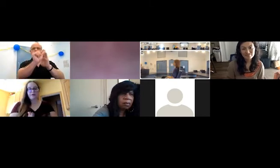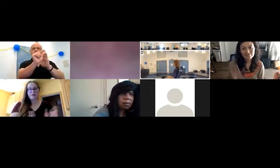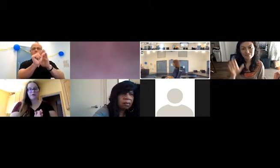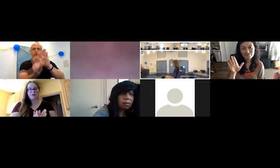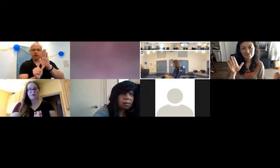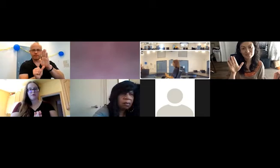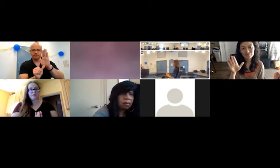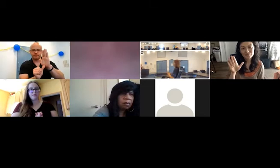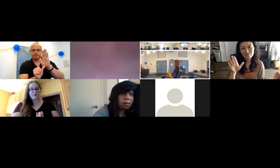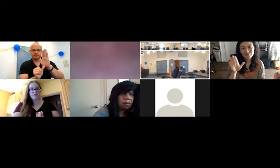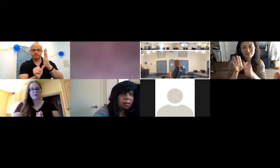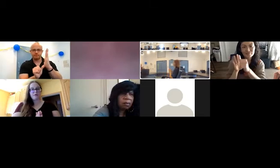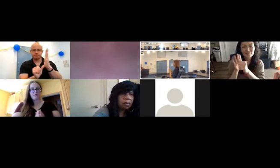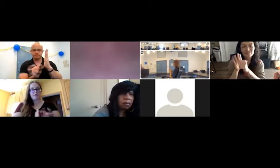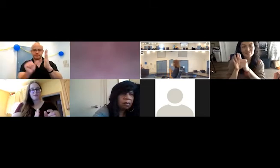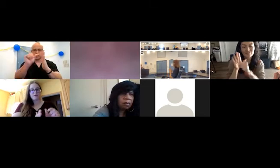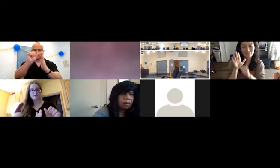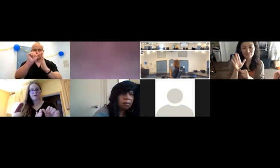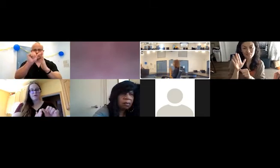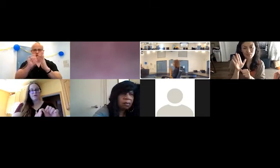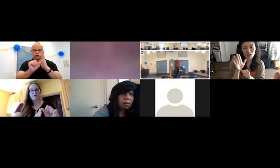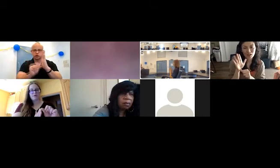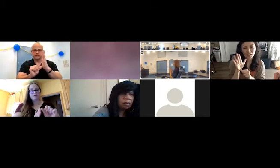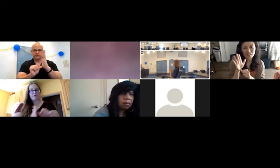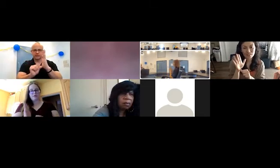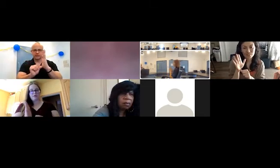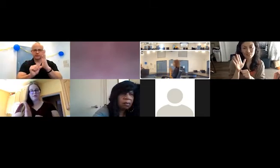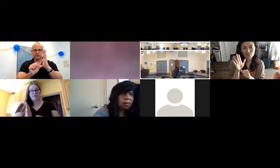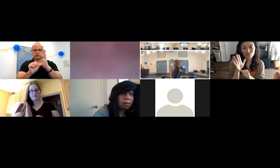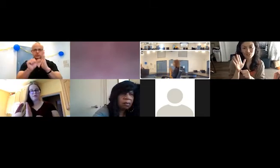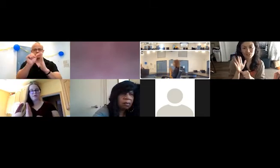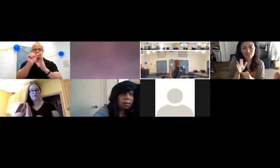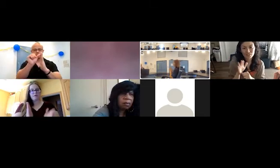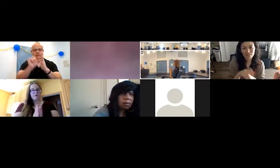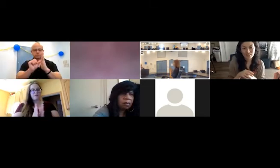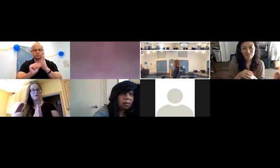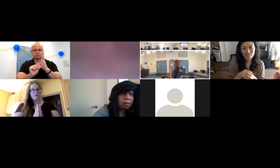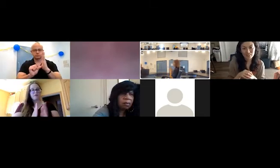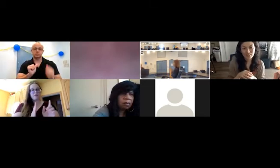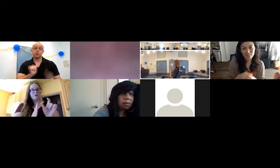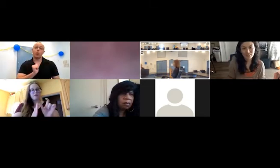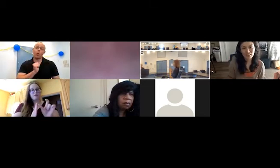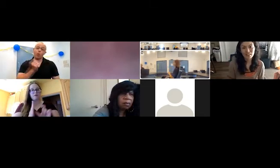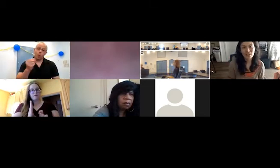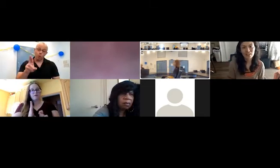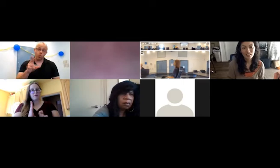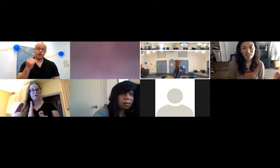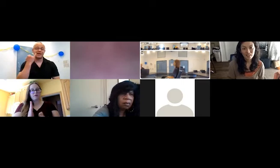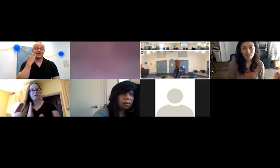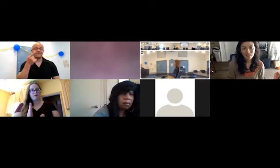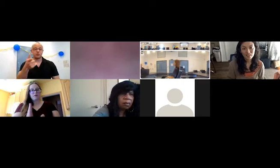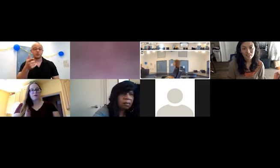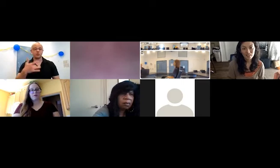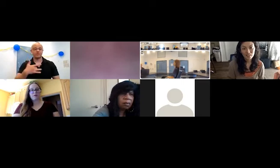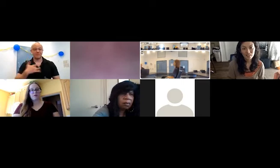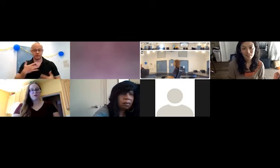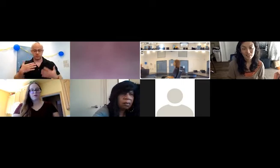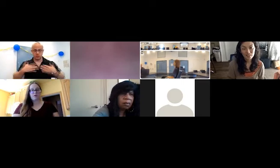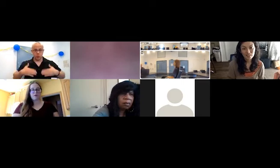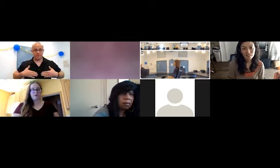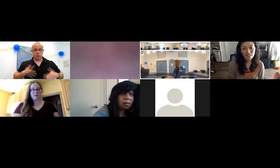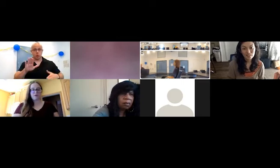This is your body, and then you're cutting through the body, as in surgery.